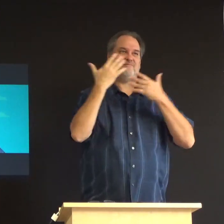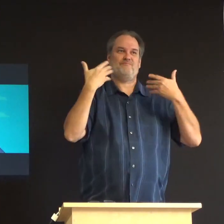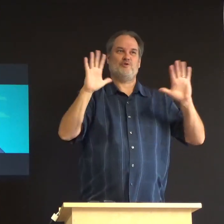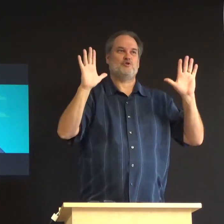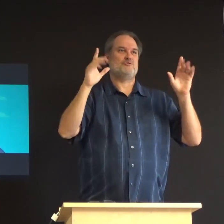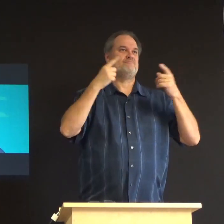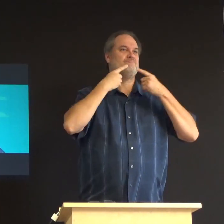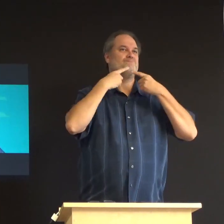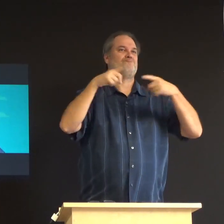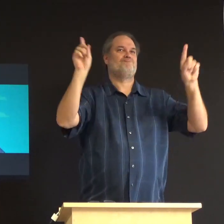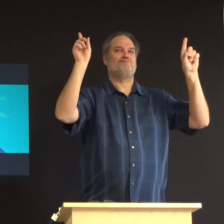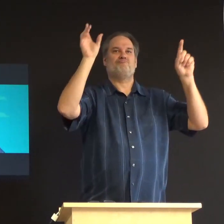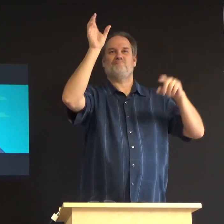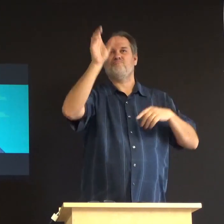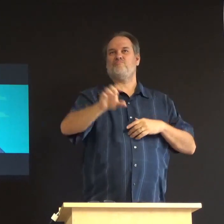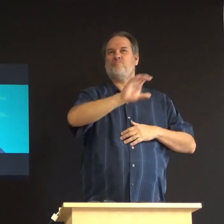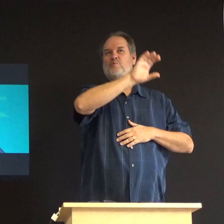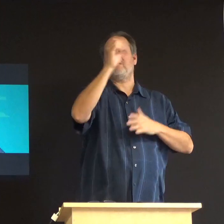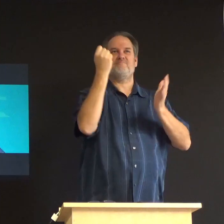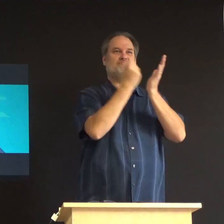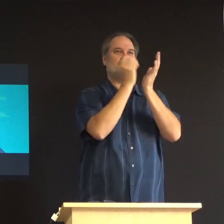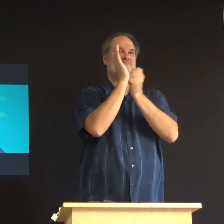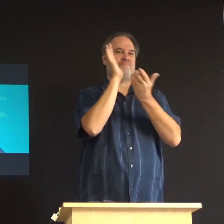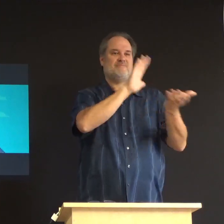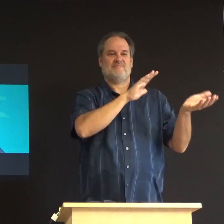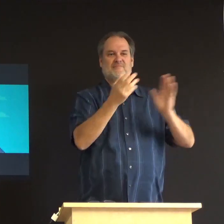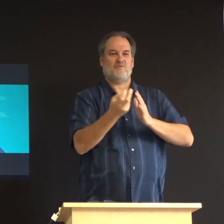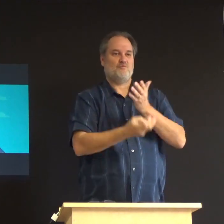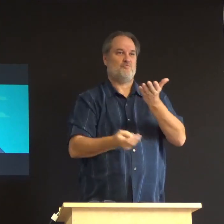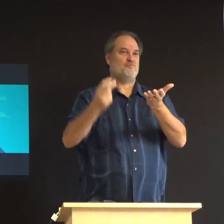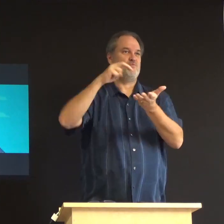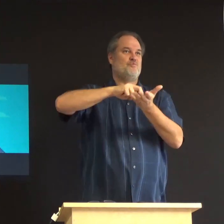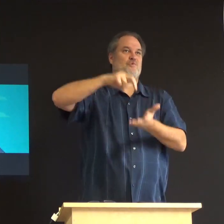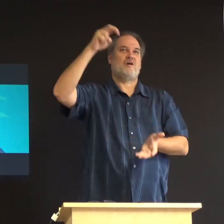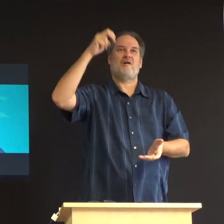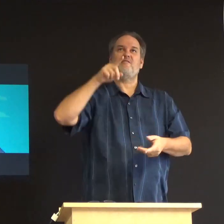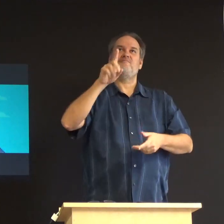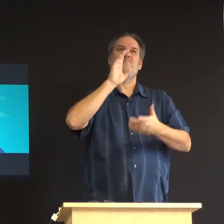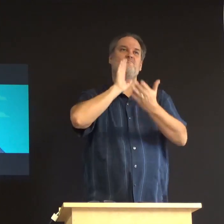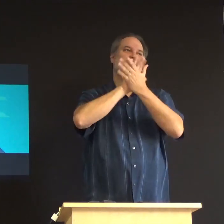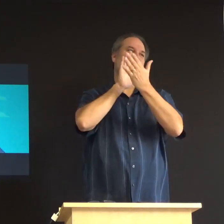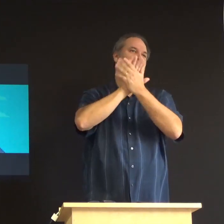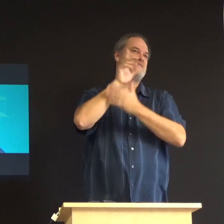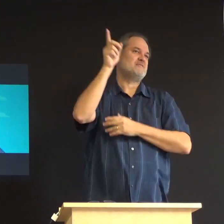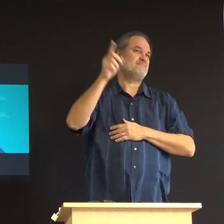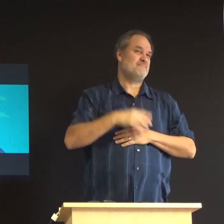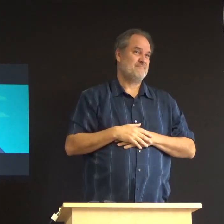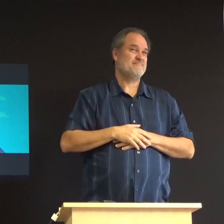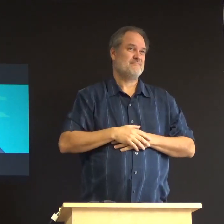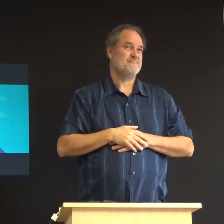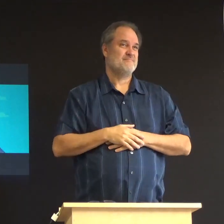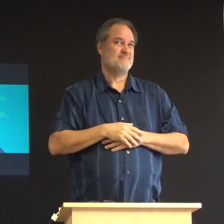did all the work for you on the cross. He died. He rose again. And praise him for